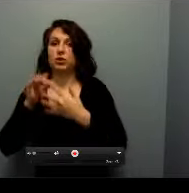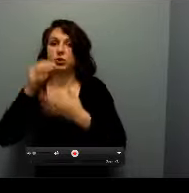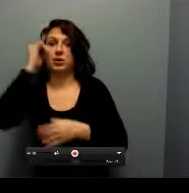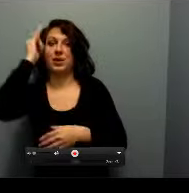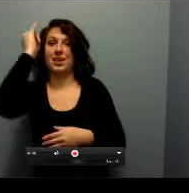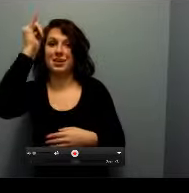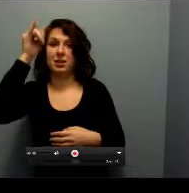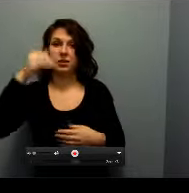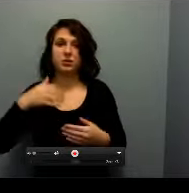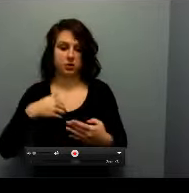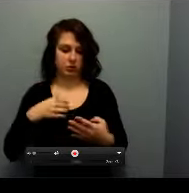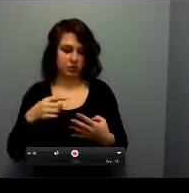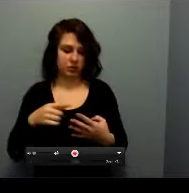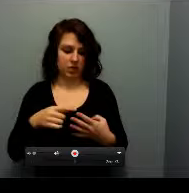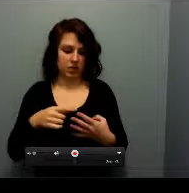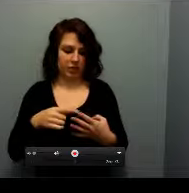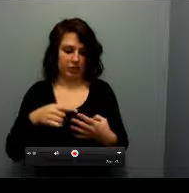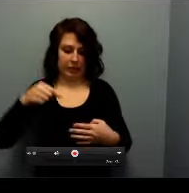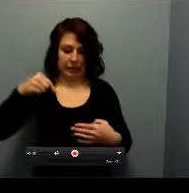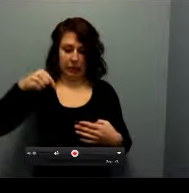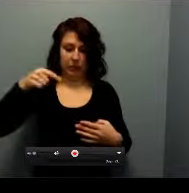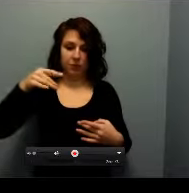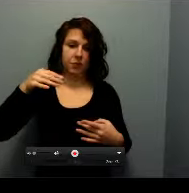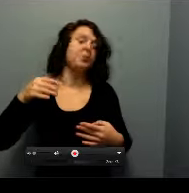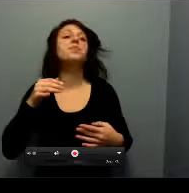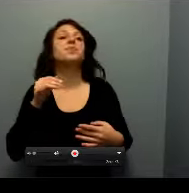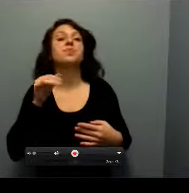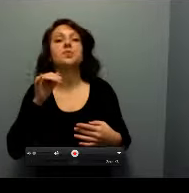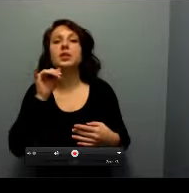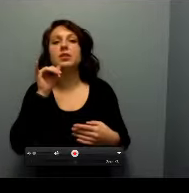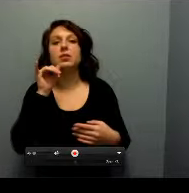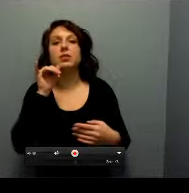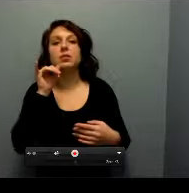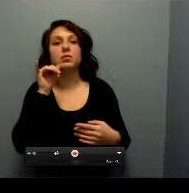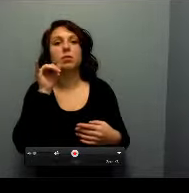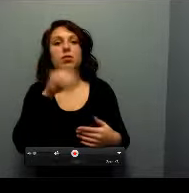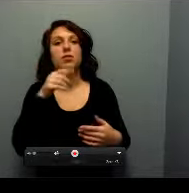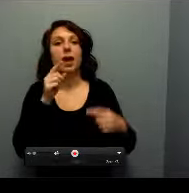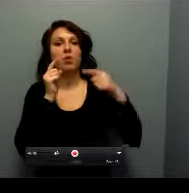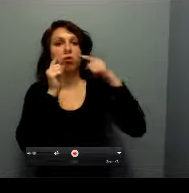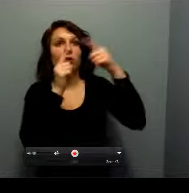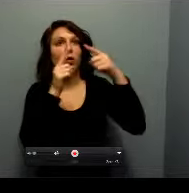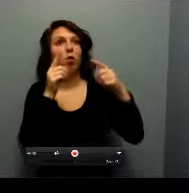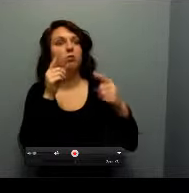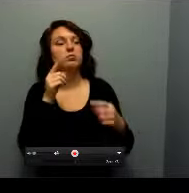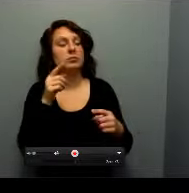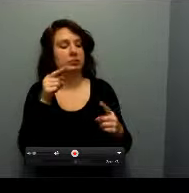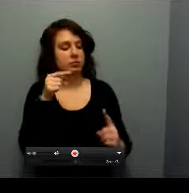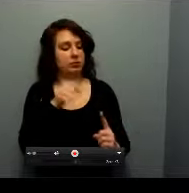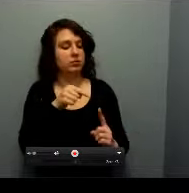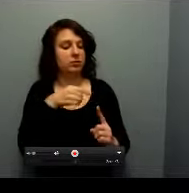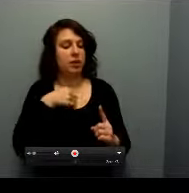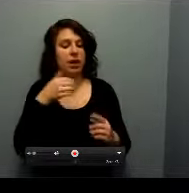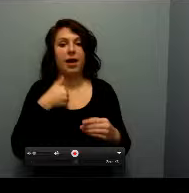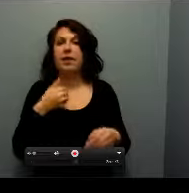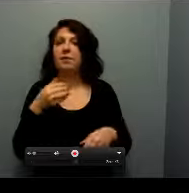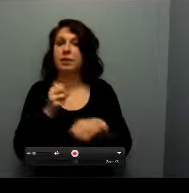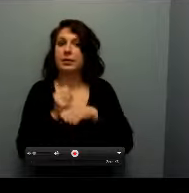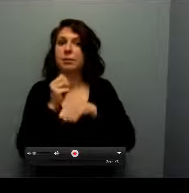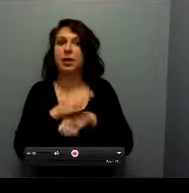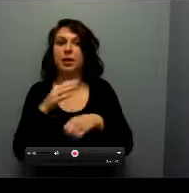They're going to have an impact on the growth or improvement of the department, the division, or the